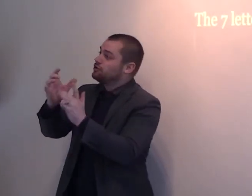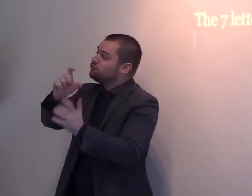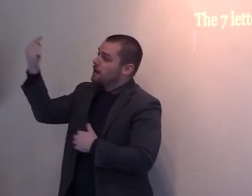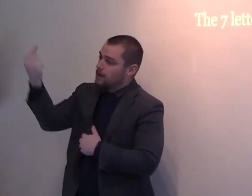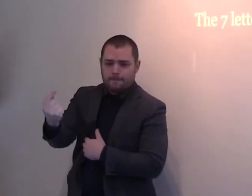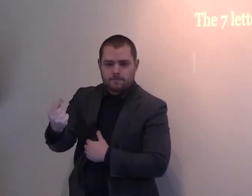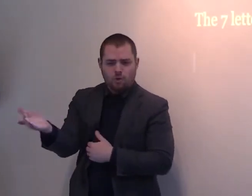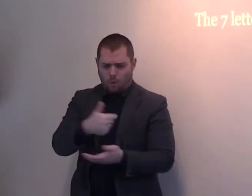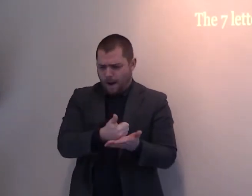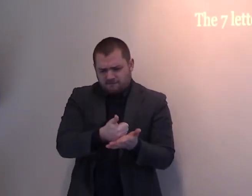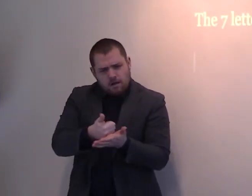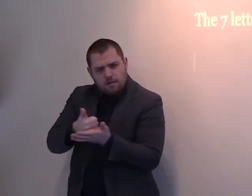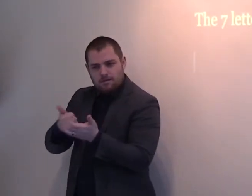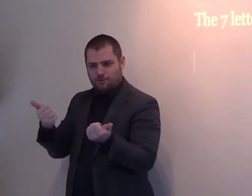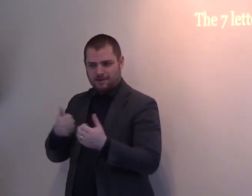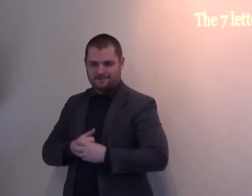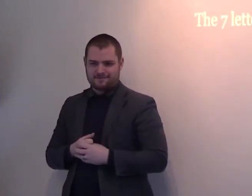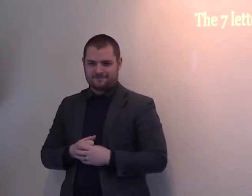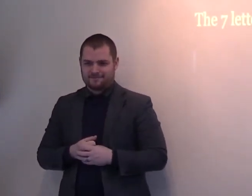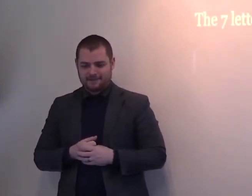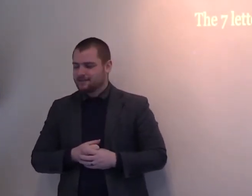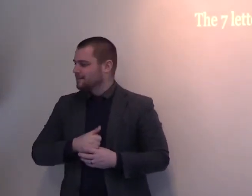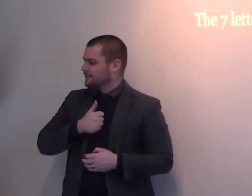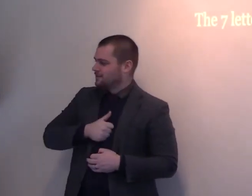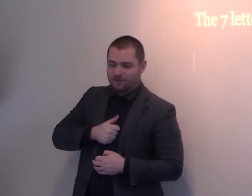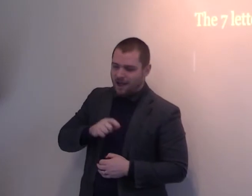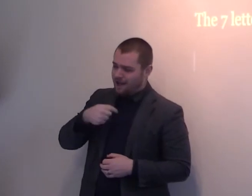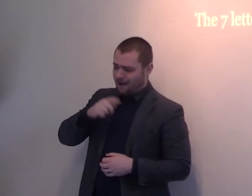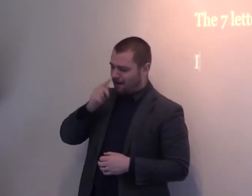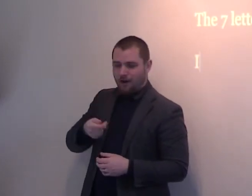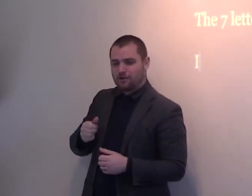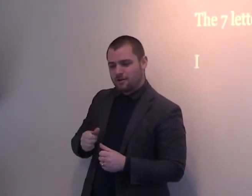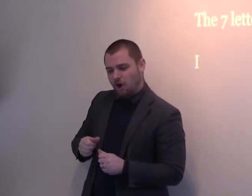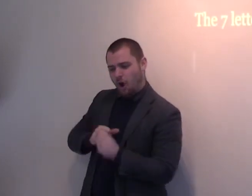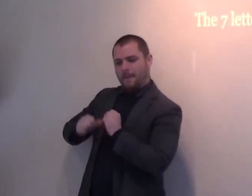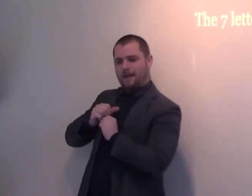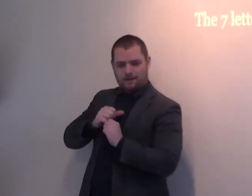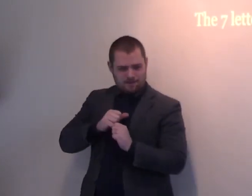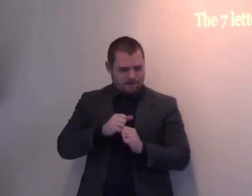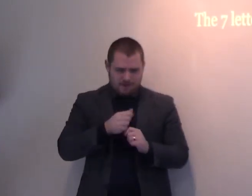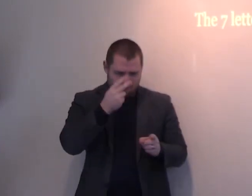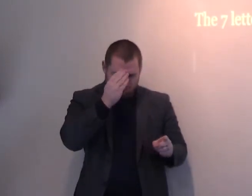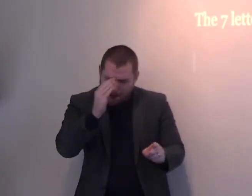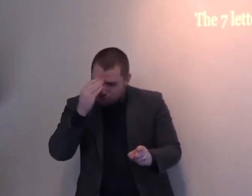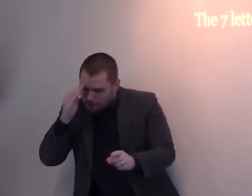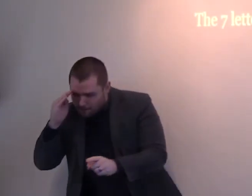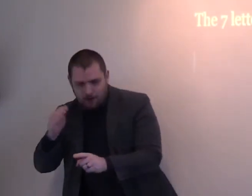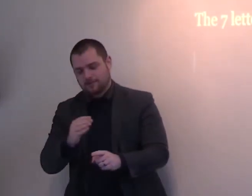wouldn't dare to make any recapitulation because we have to dive in. We have to look into what is happening with the fifth church,